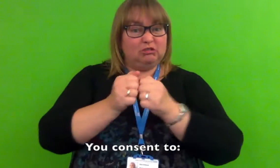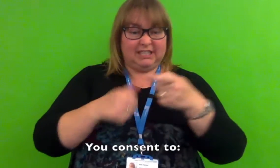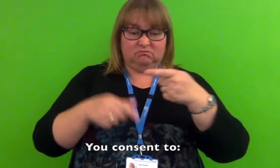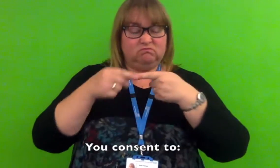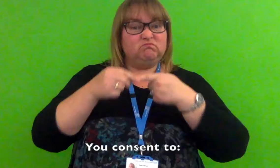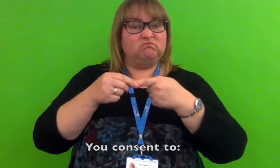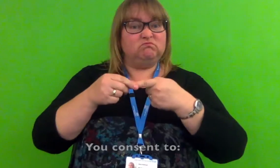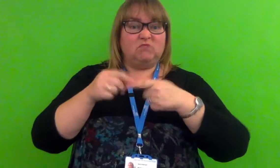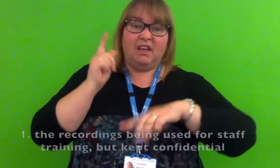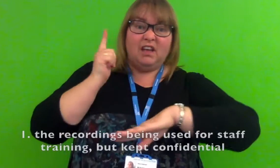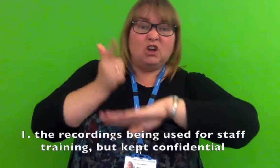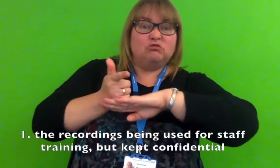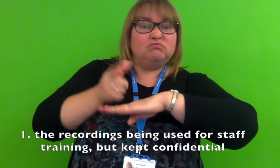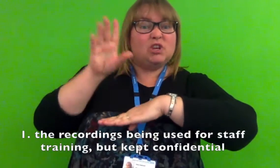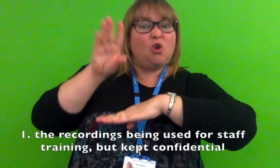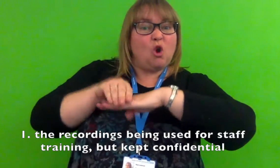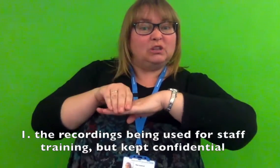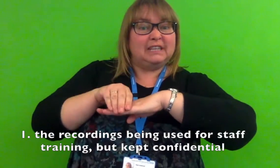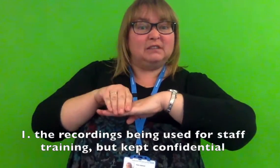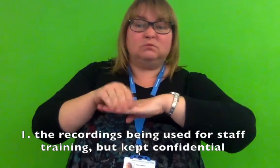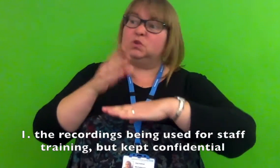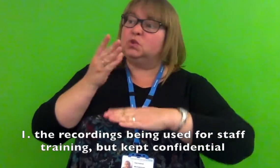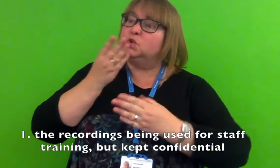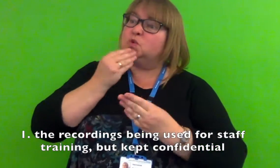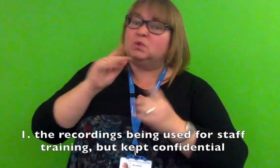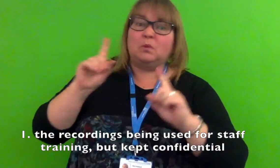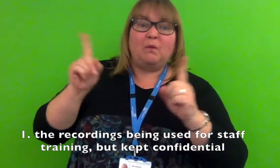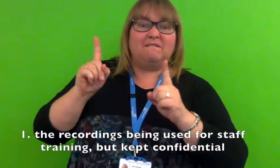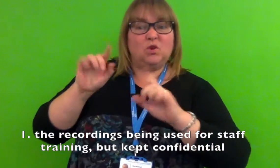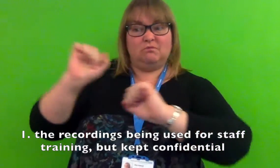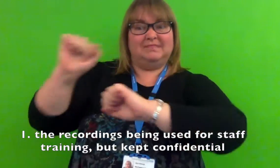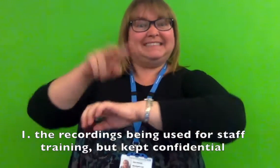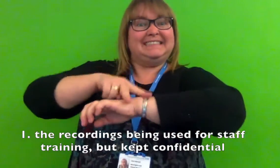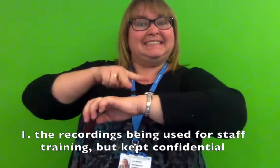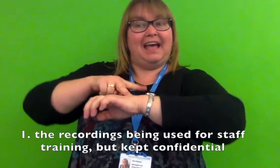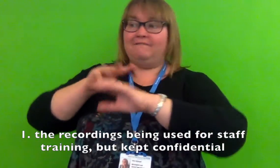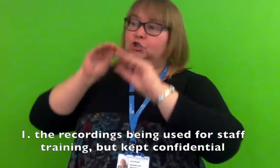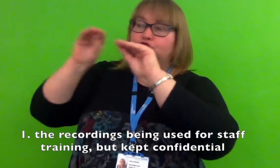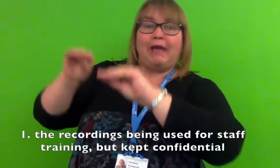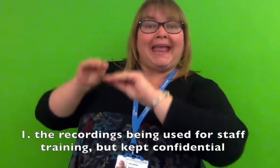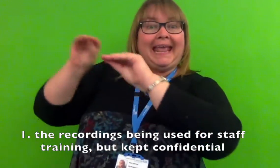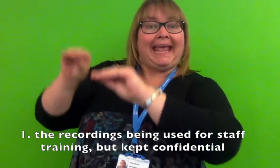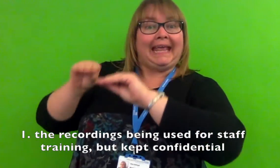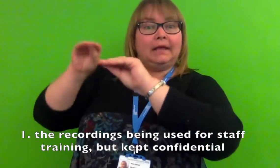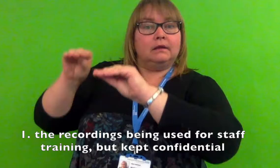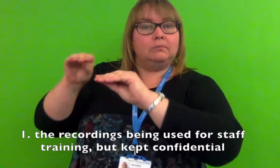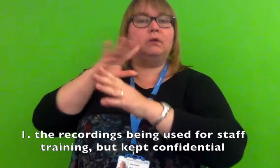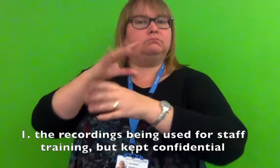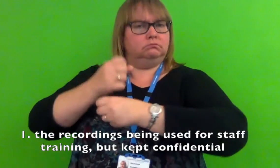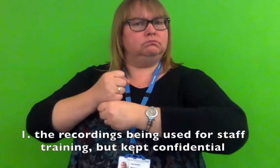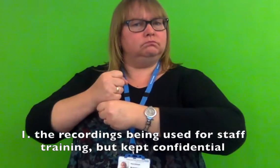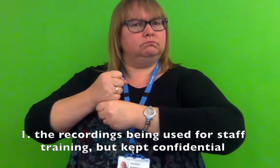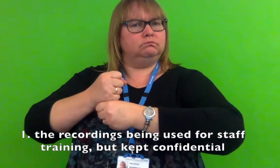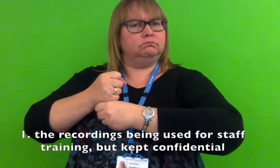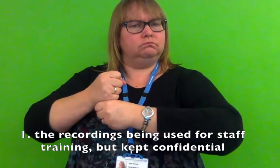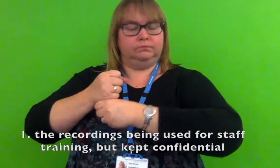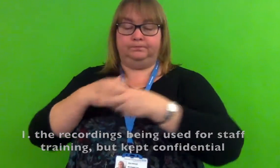You consent to the recordings being used for staff training but kept confidential,